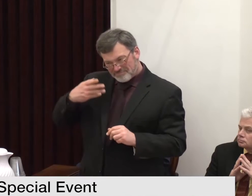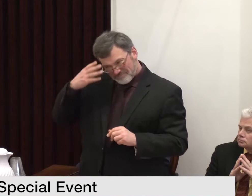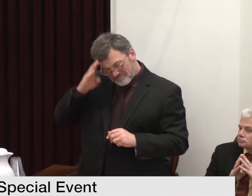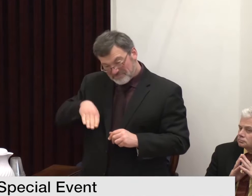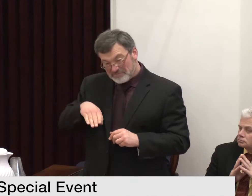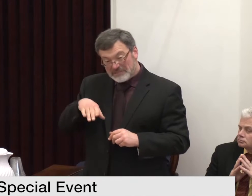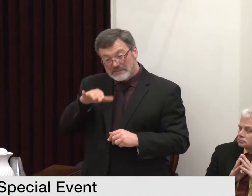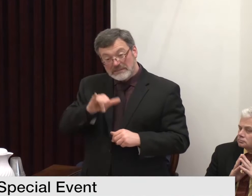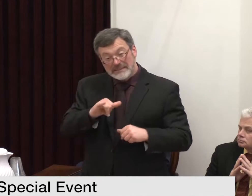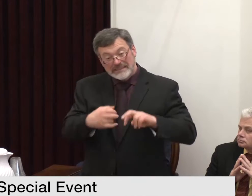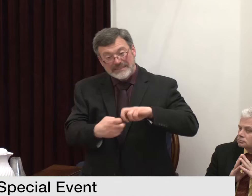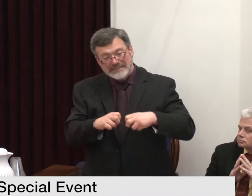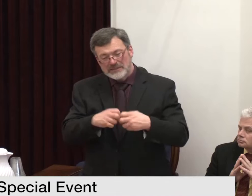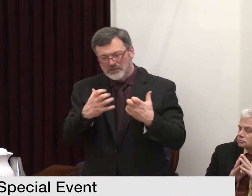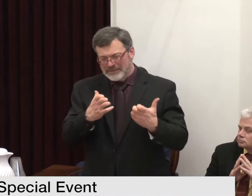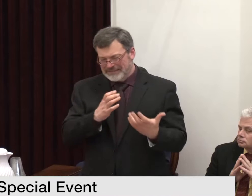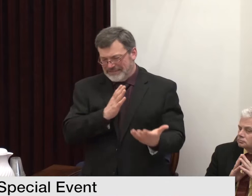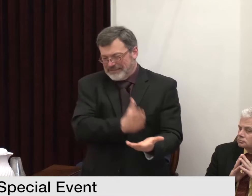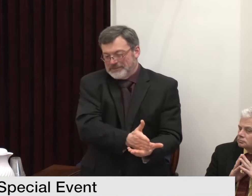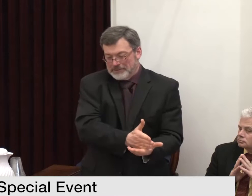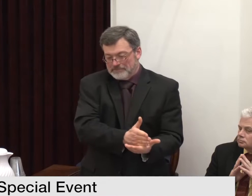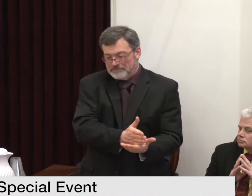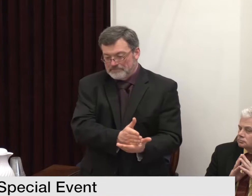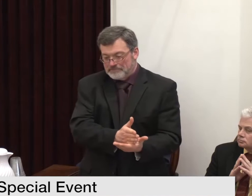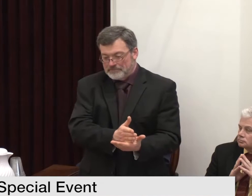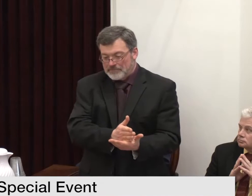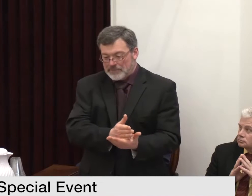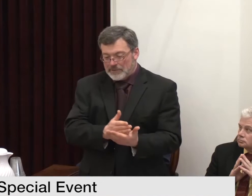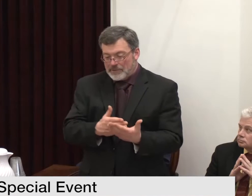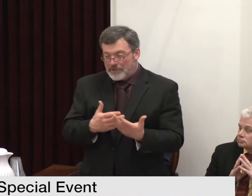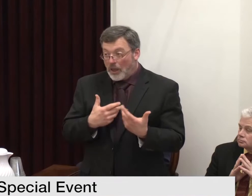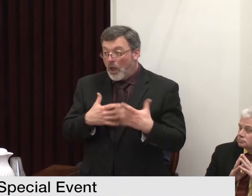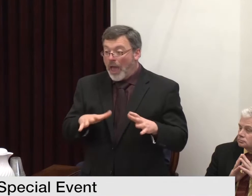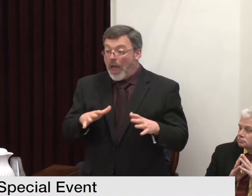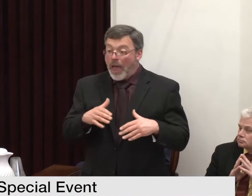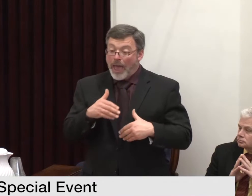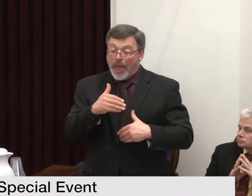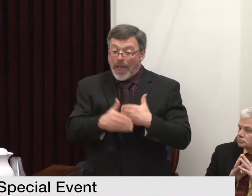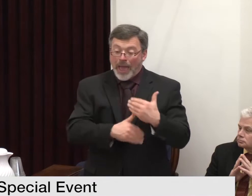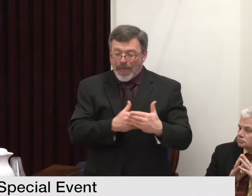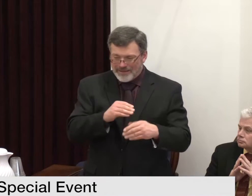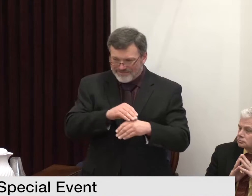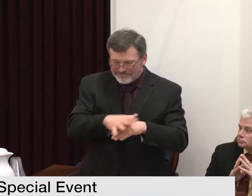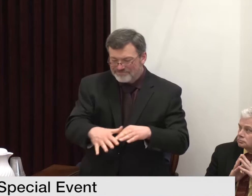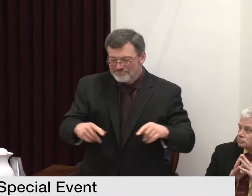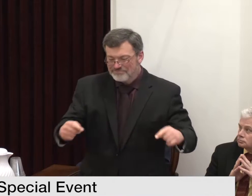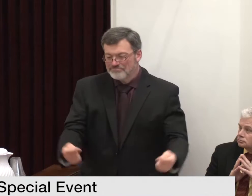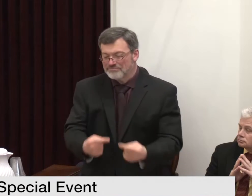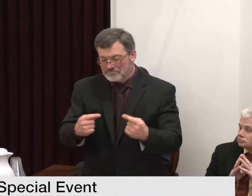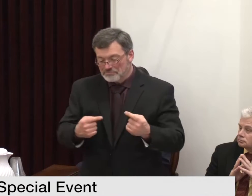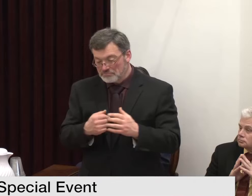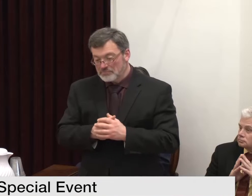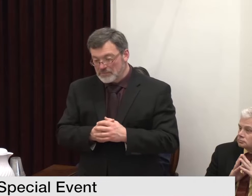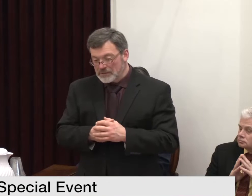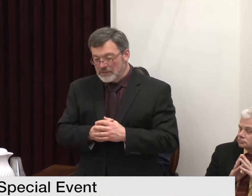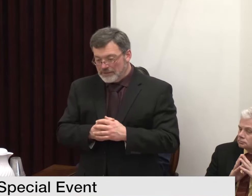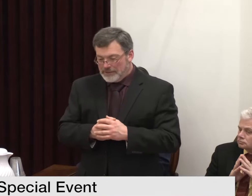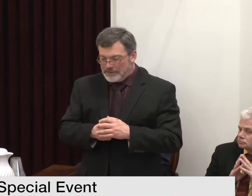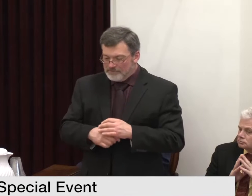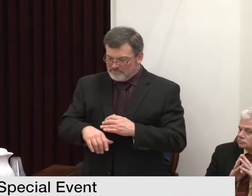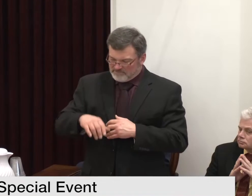if we want to do more, let's do more with proven solutions so we can reverse our overdose trends, provide